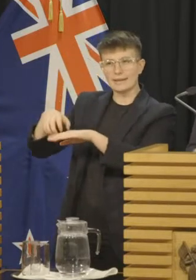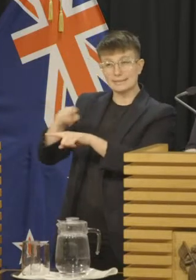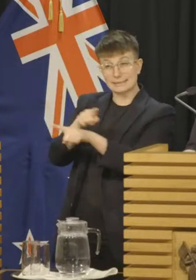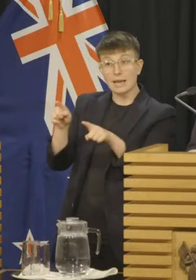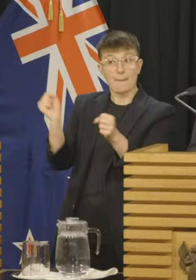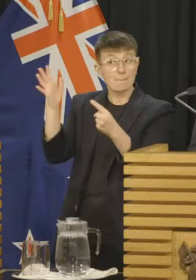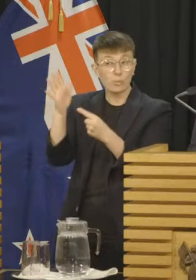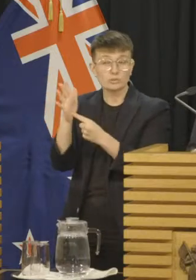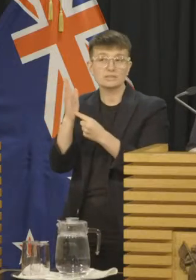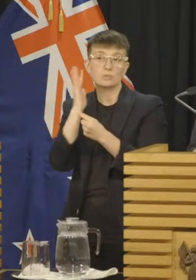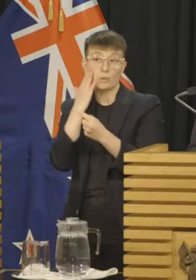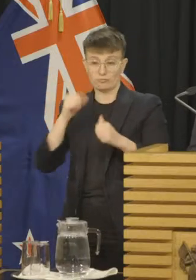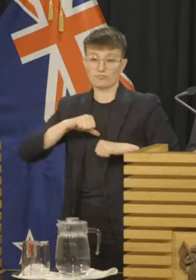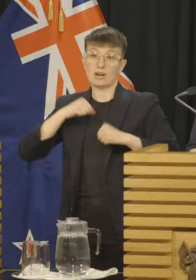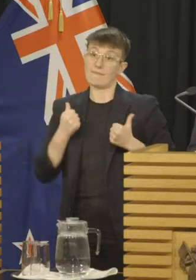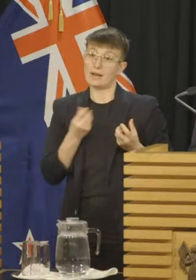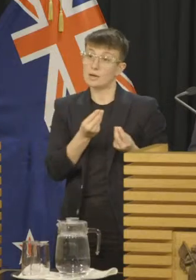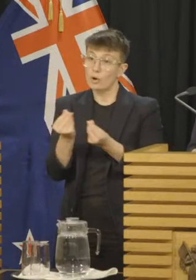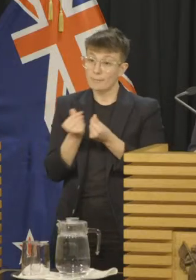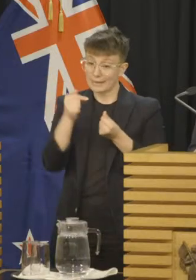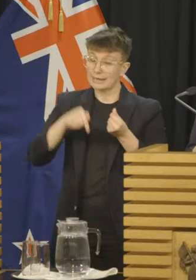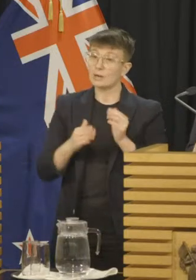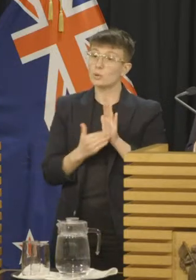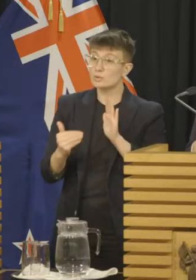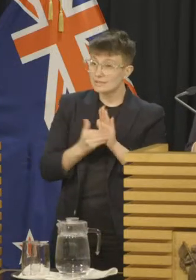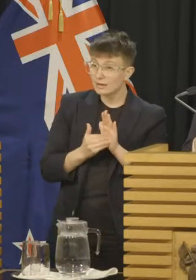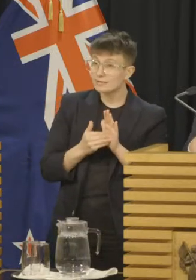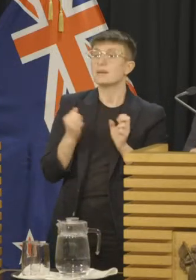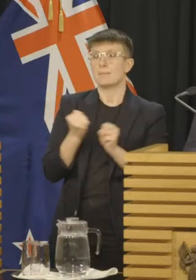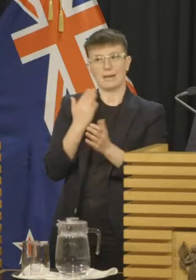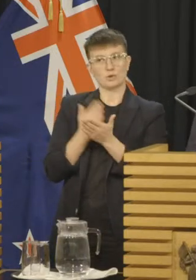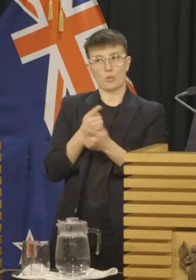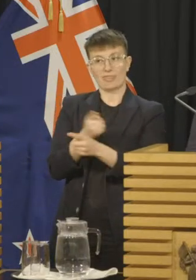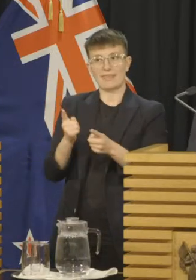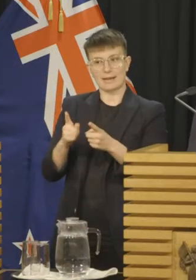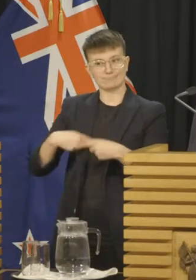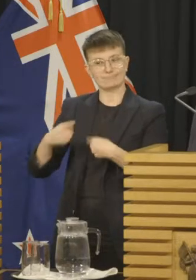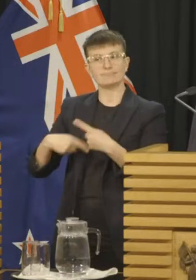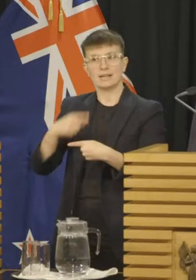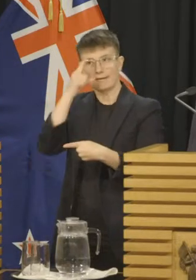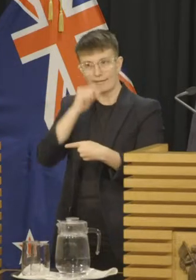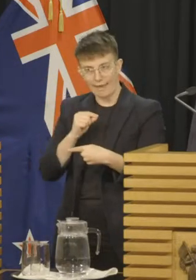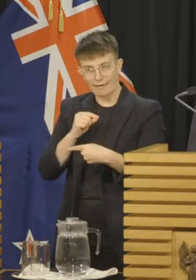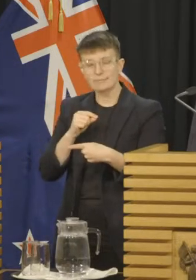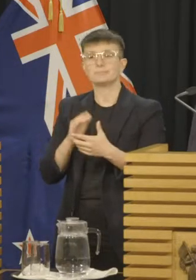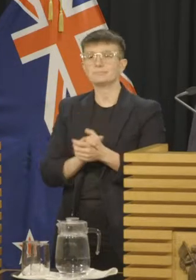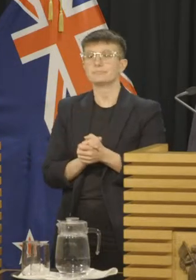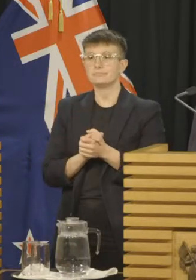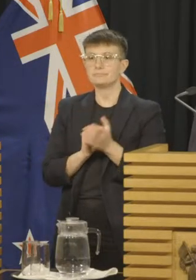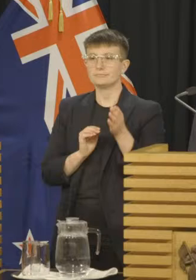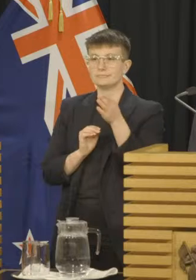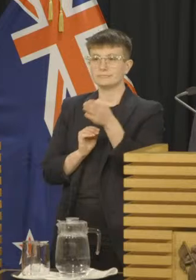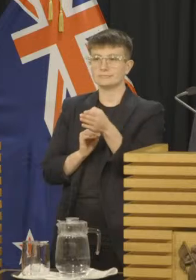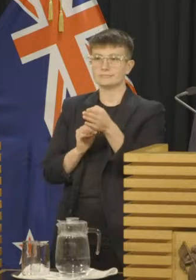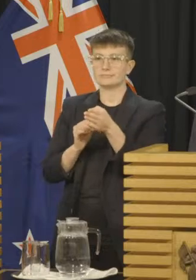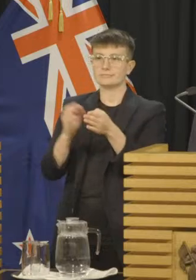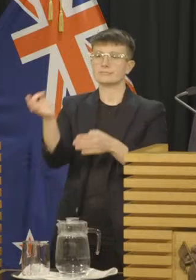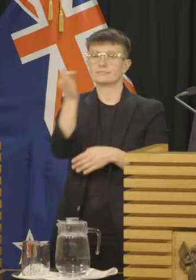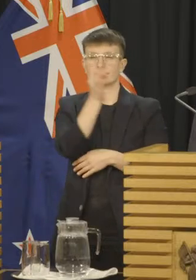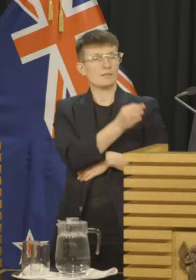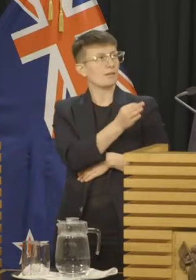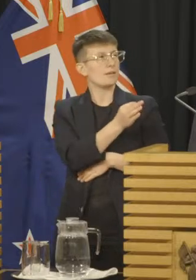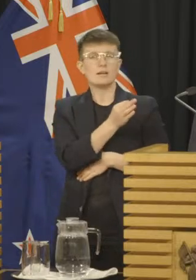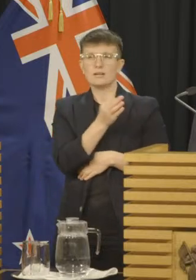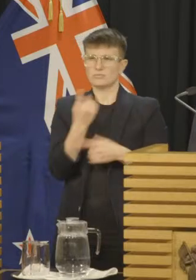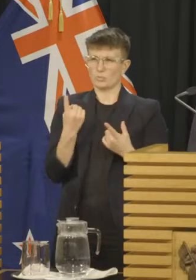we're maintaining that base level of provision there so that when we need it, we can draw on it. Be giving some providers false hope, though, if they see